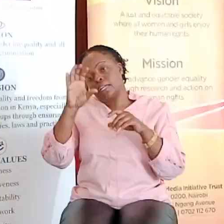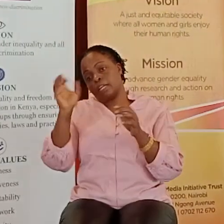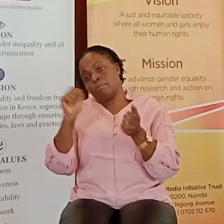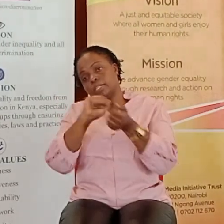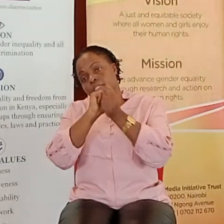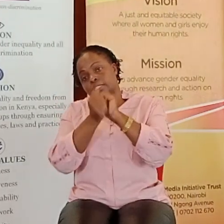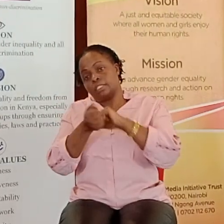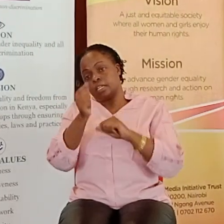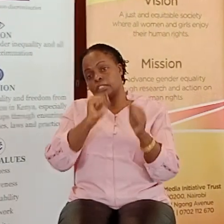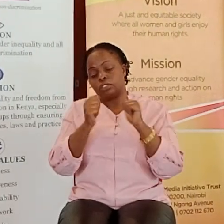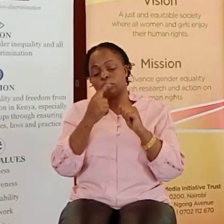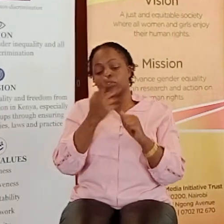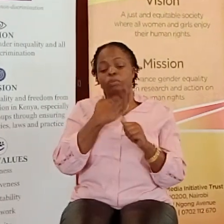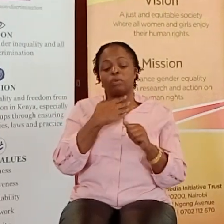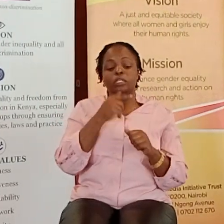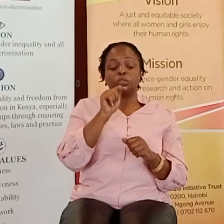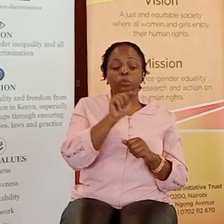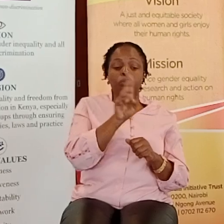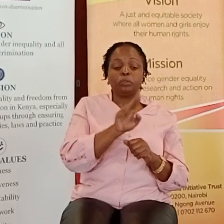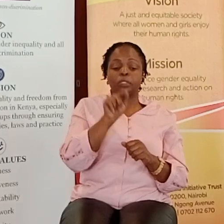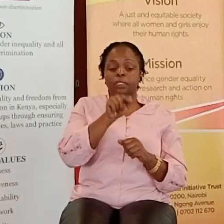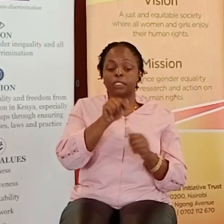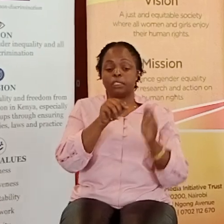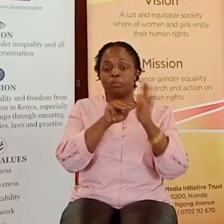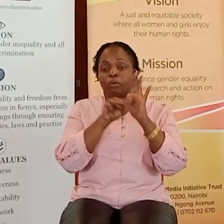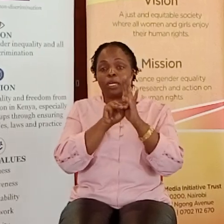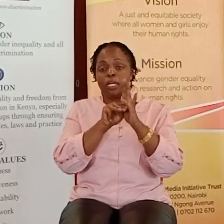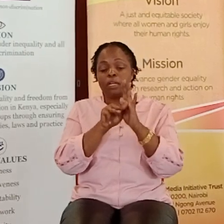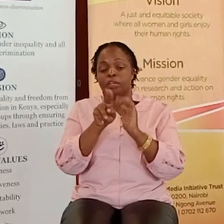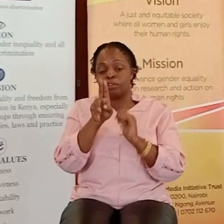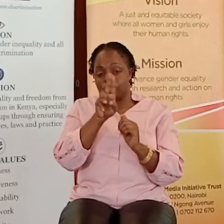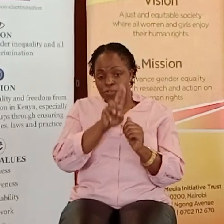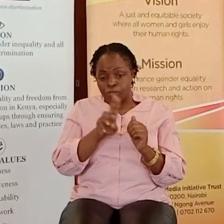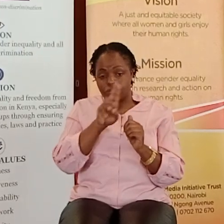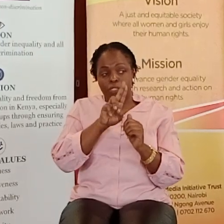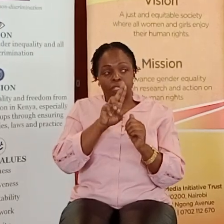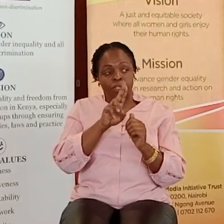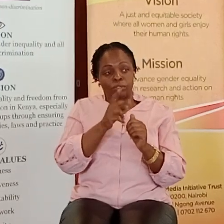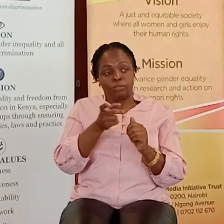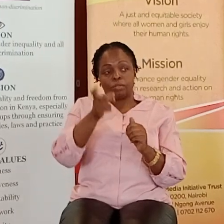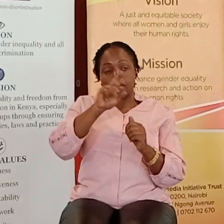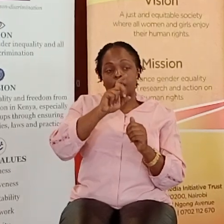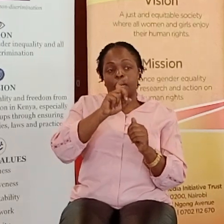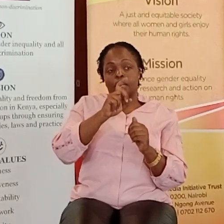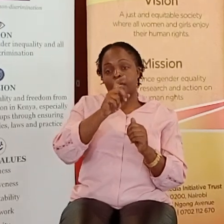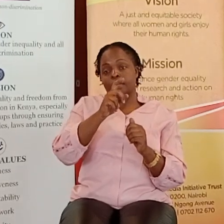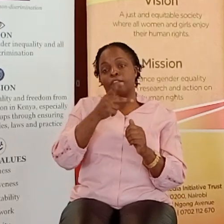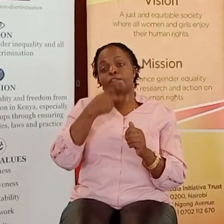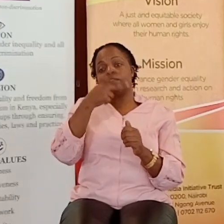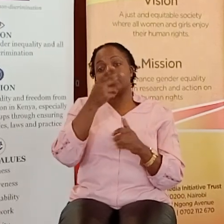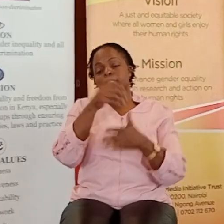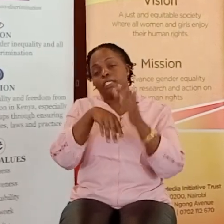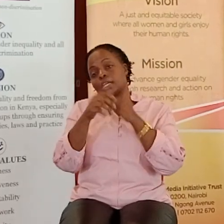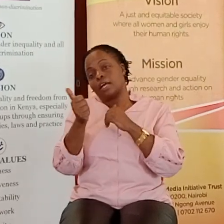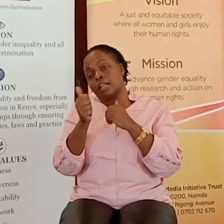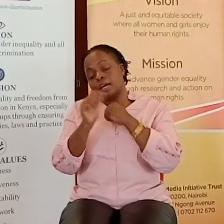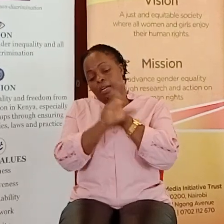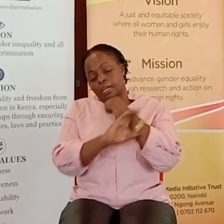we want to use this model and use it and amplify in other countries as well. We want to support capacity building